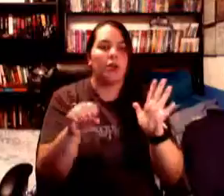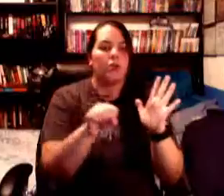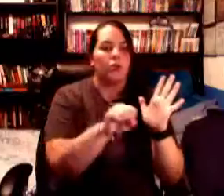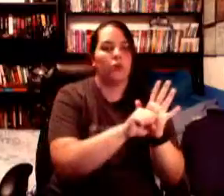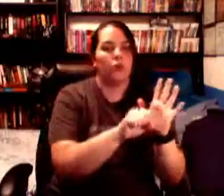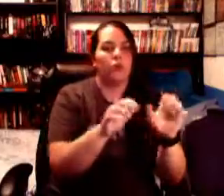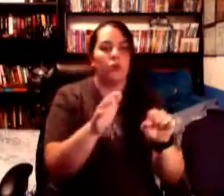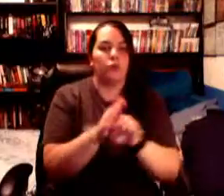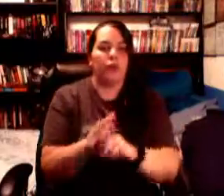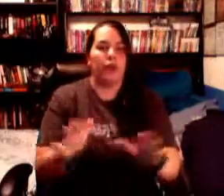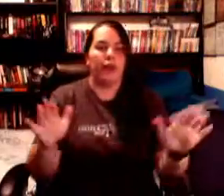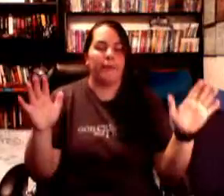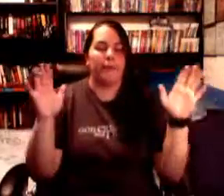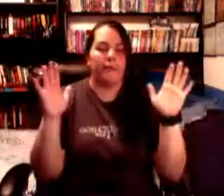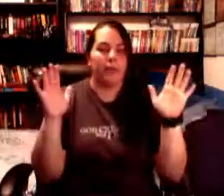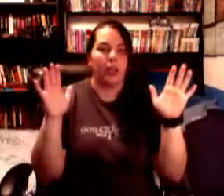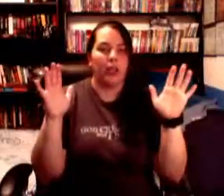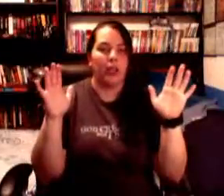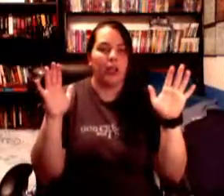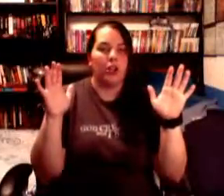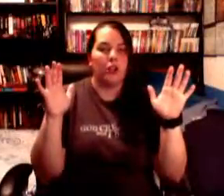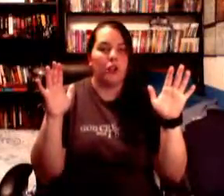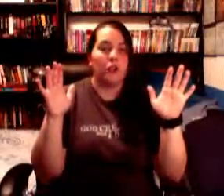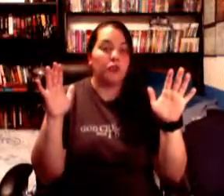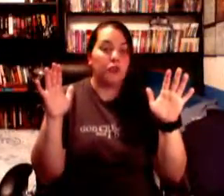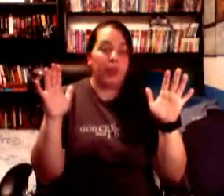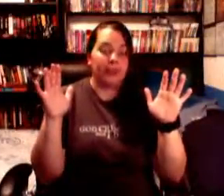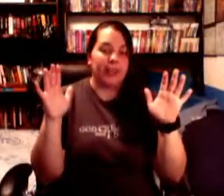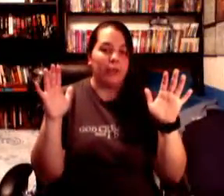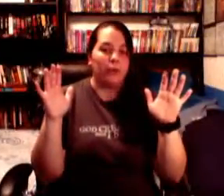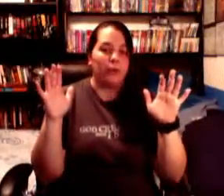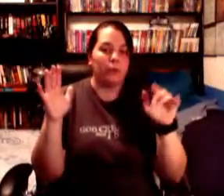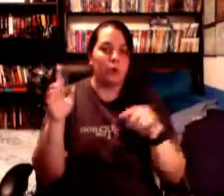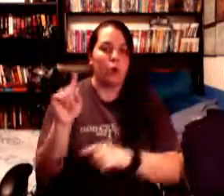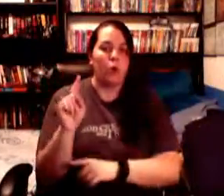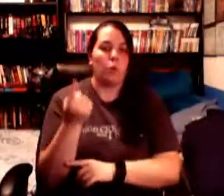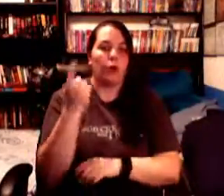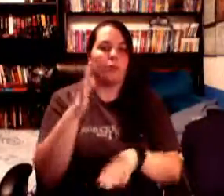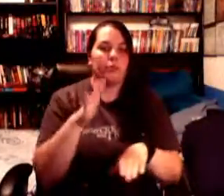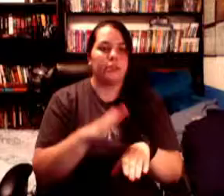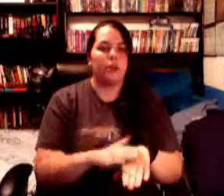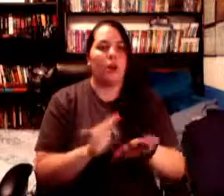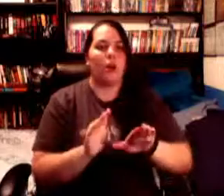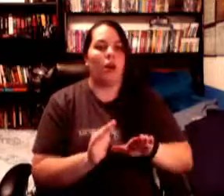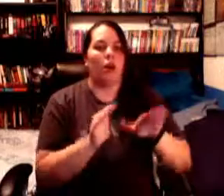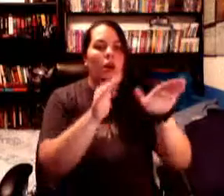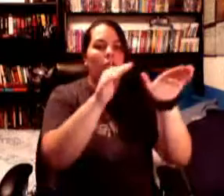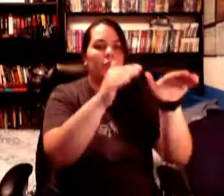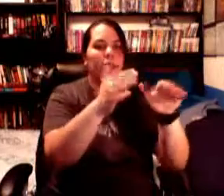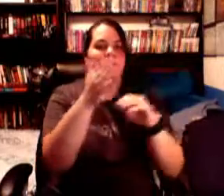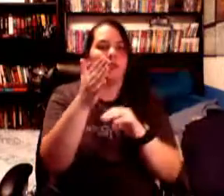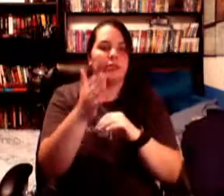was crucified. So those two lines together, once on a